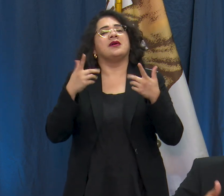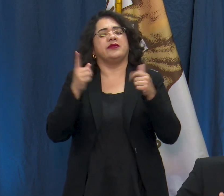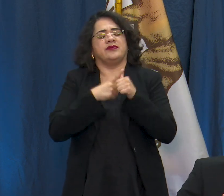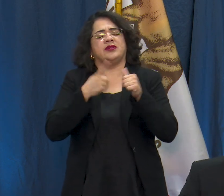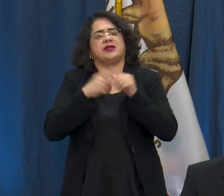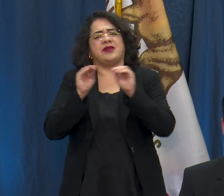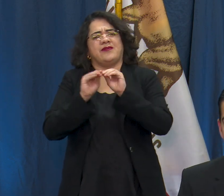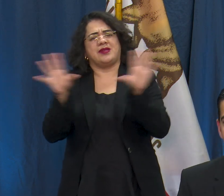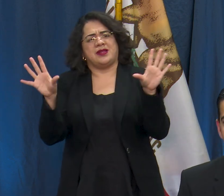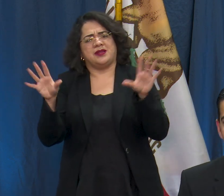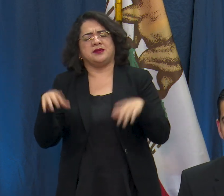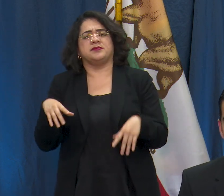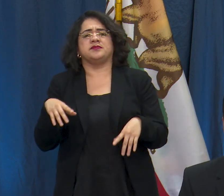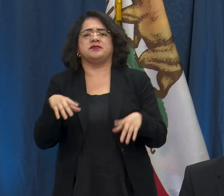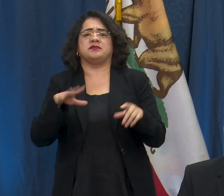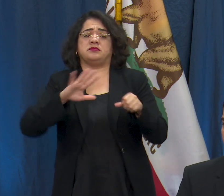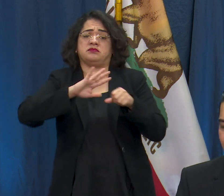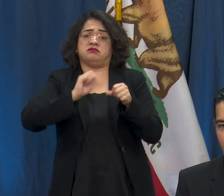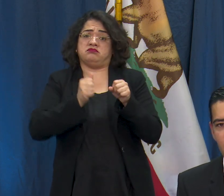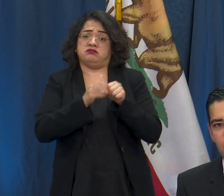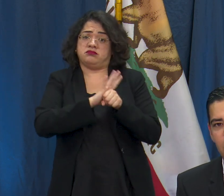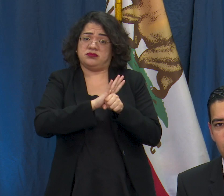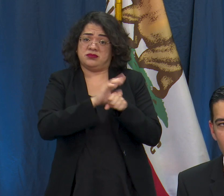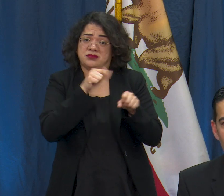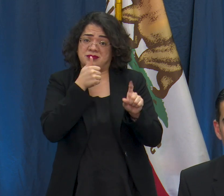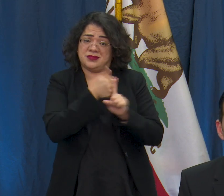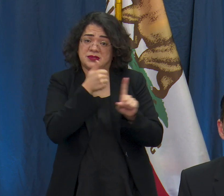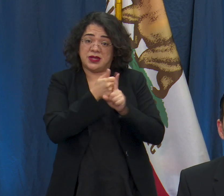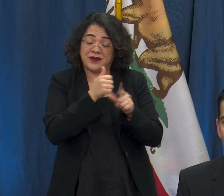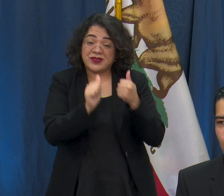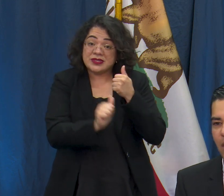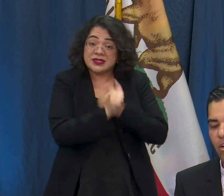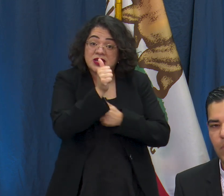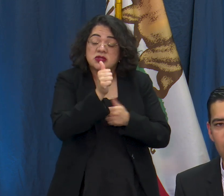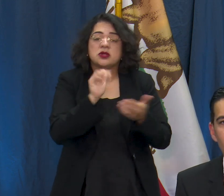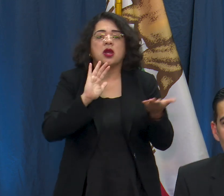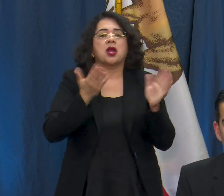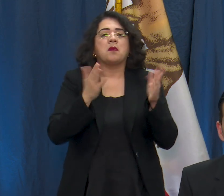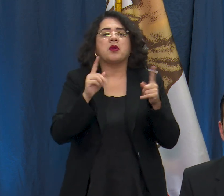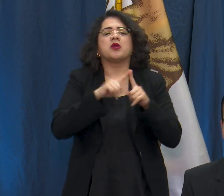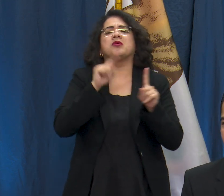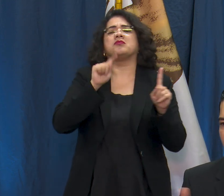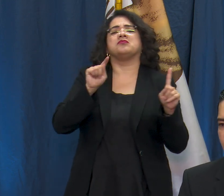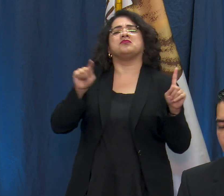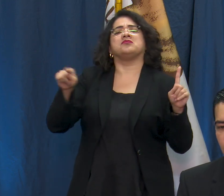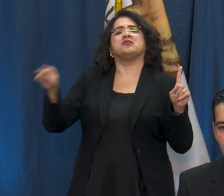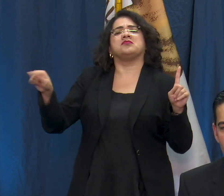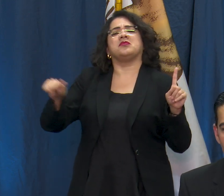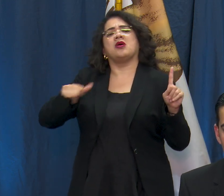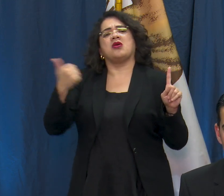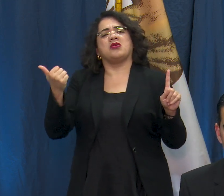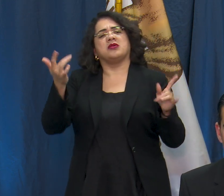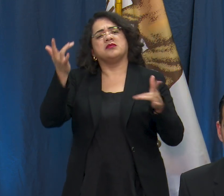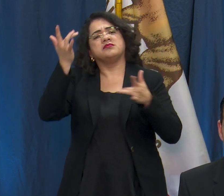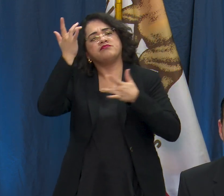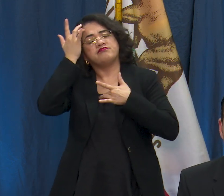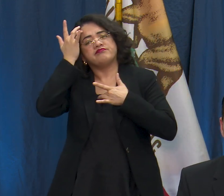how dangerous COVID-19 is in comparison to other ailments or other types of